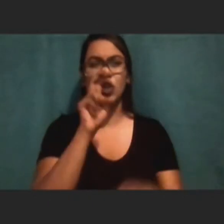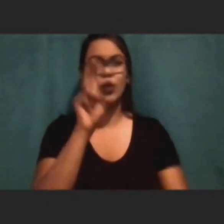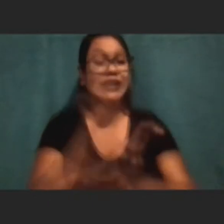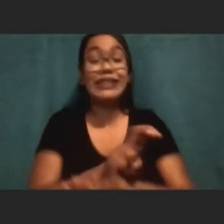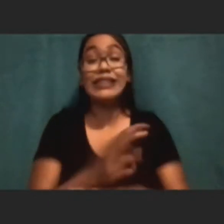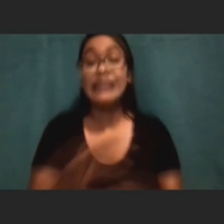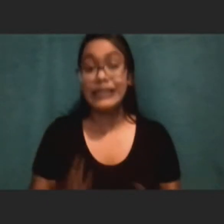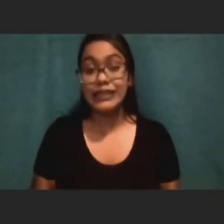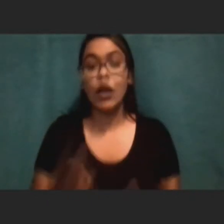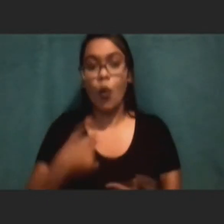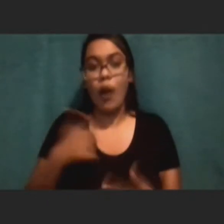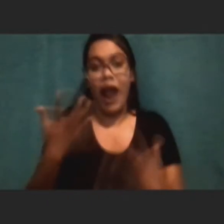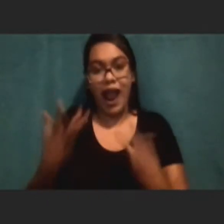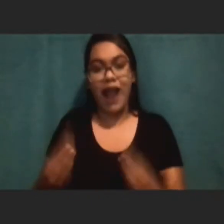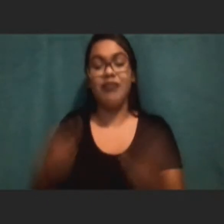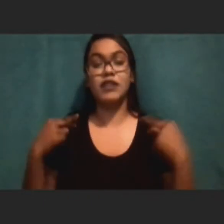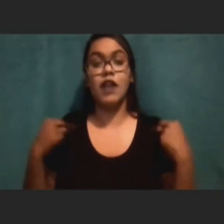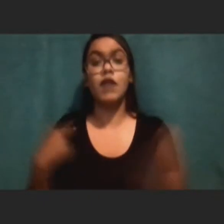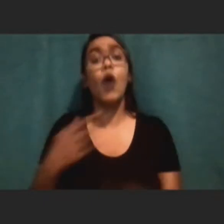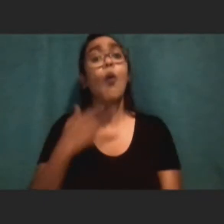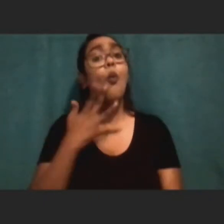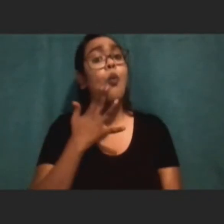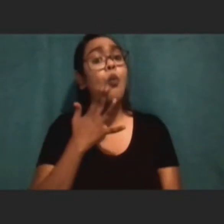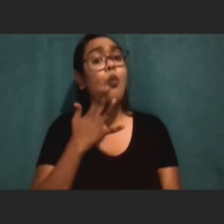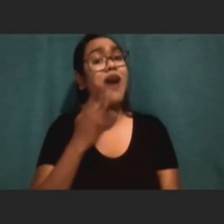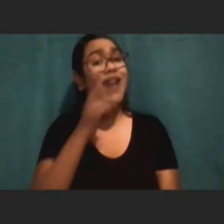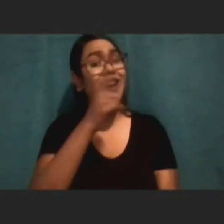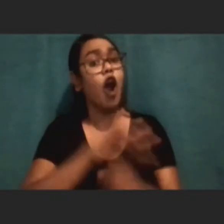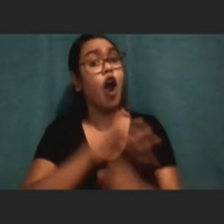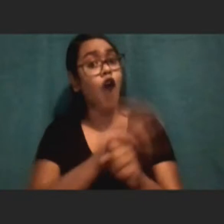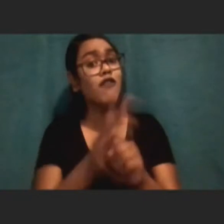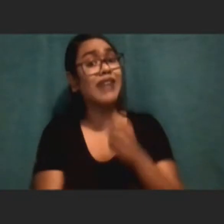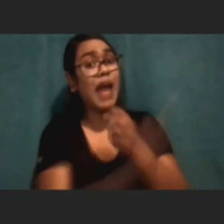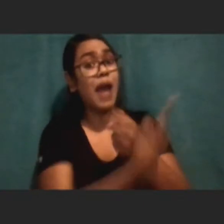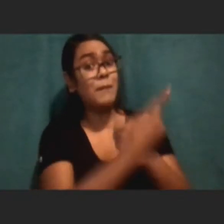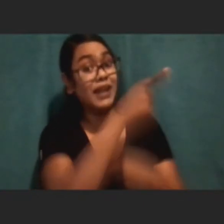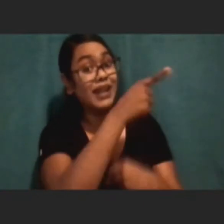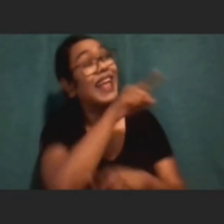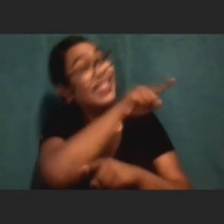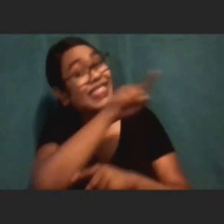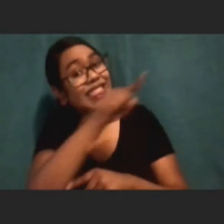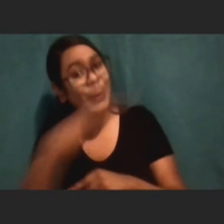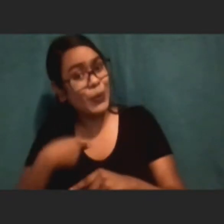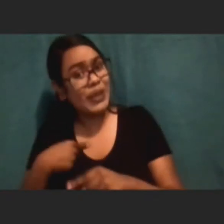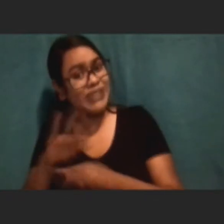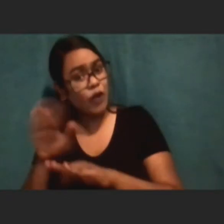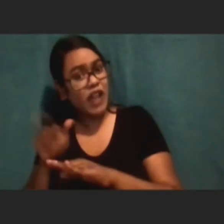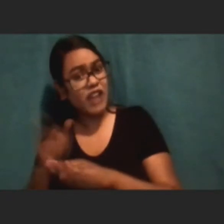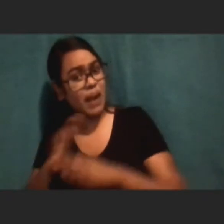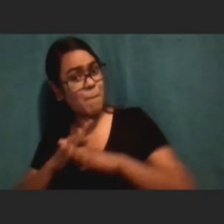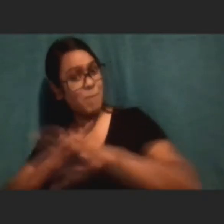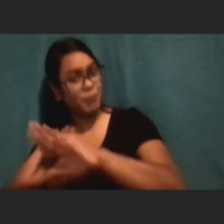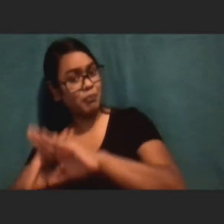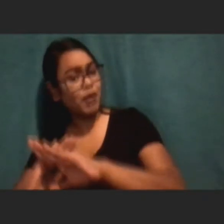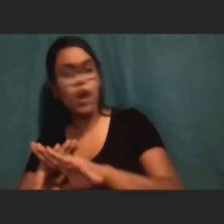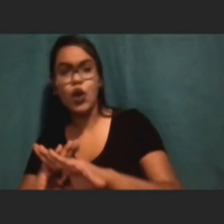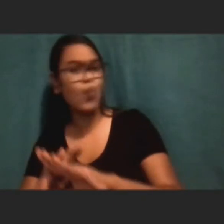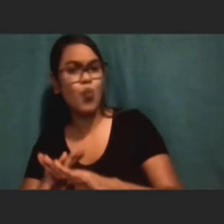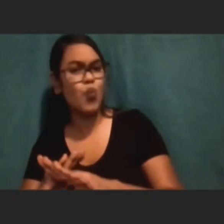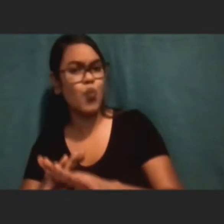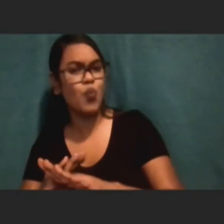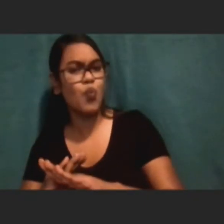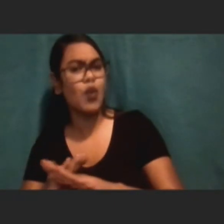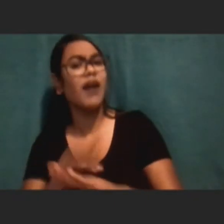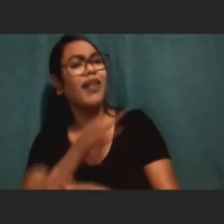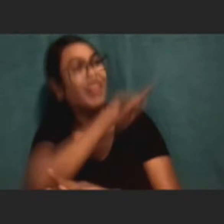didn't close ourselves out of the world, they did so. We will really just hope that sense will prevail, and